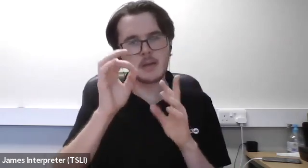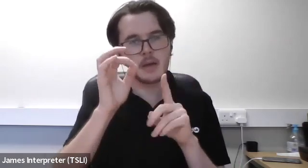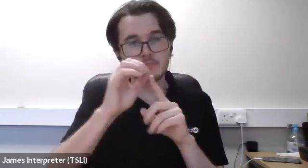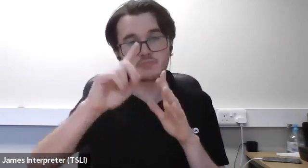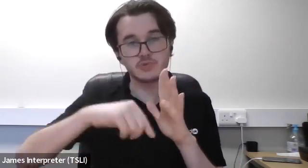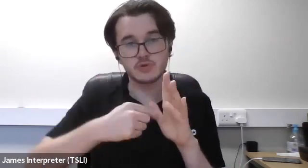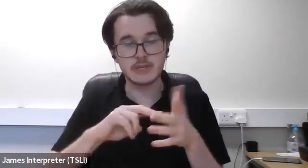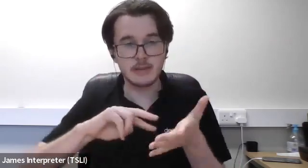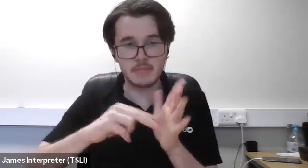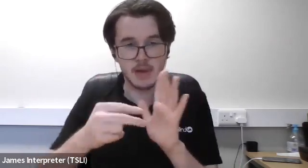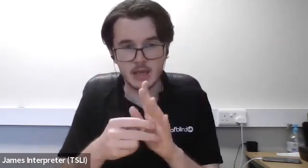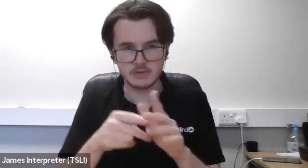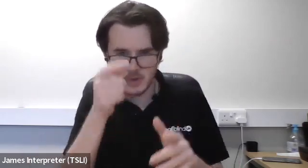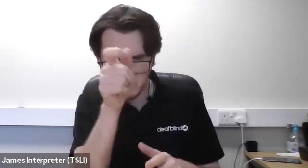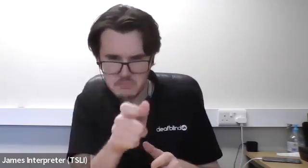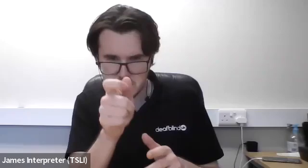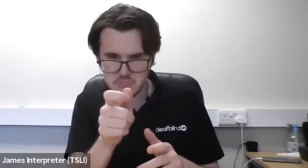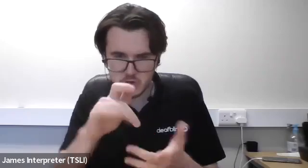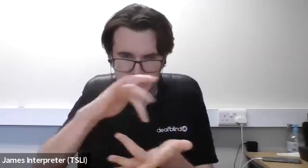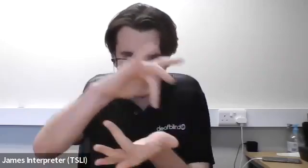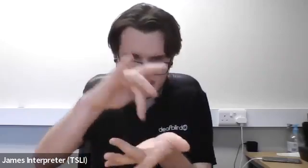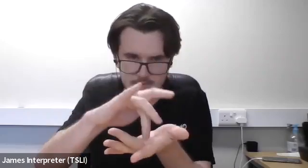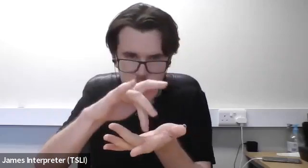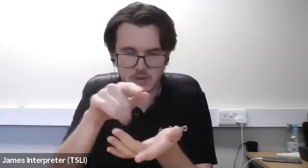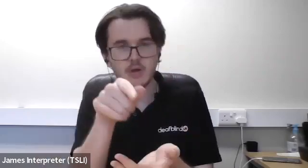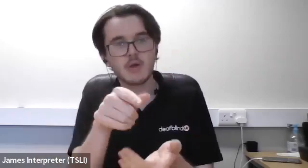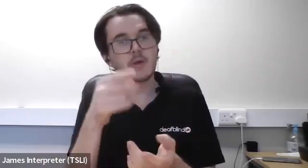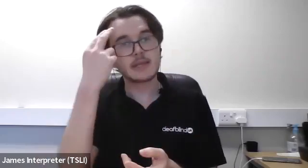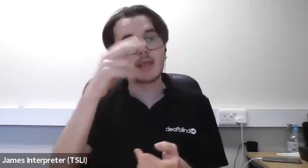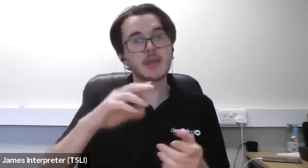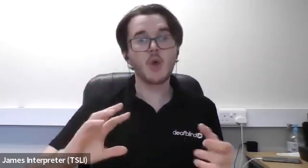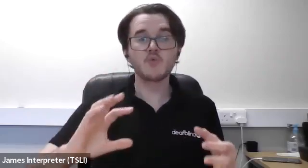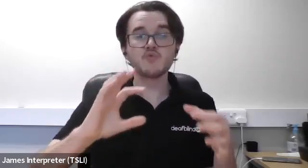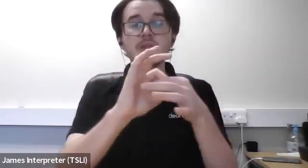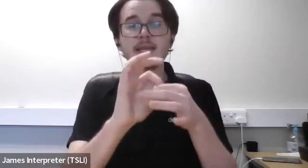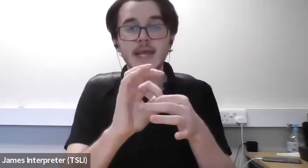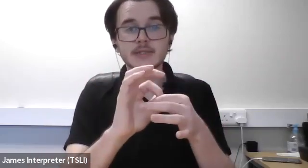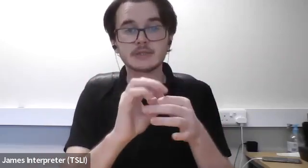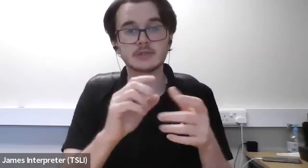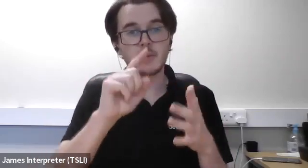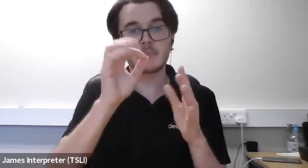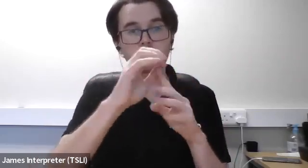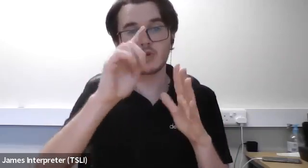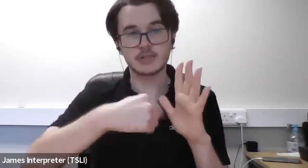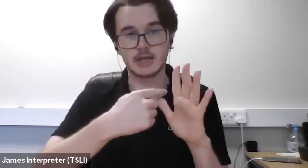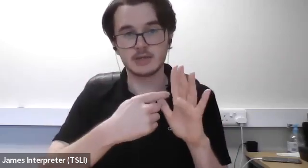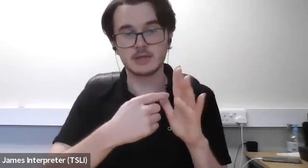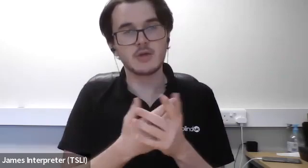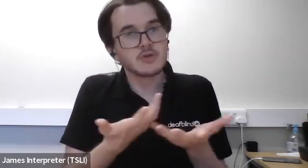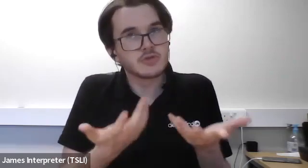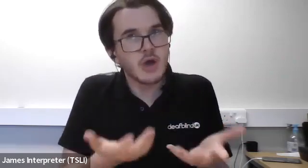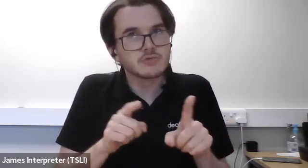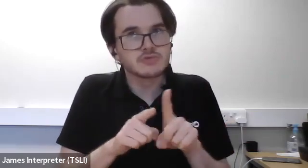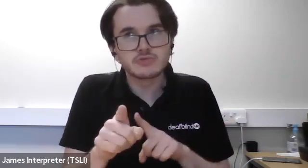in a person-centred way. We called that the Reconnections Project, and we're now trying to fund the delivery of that